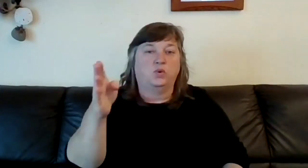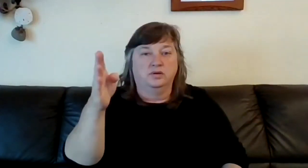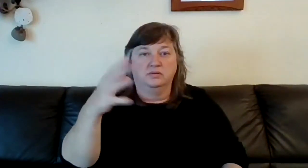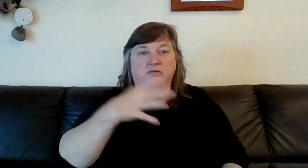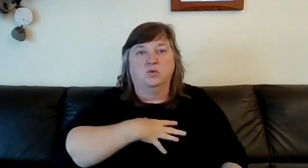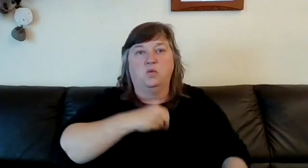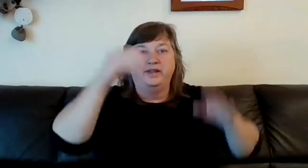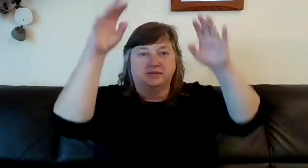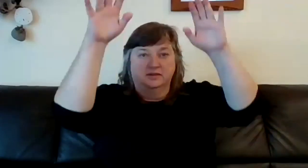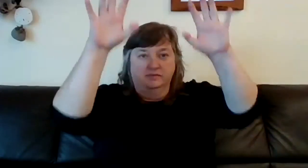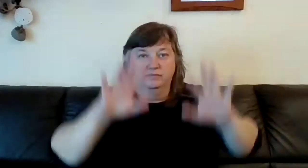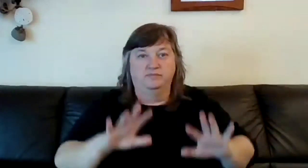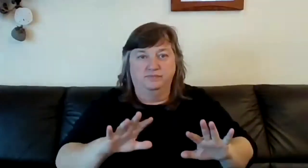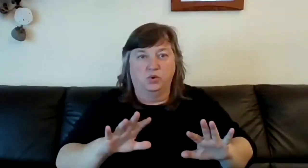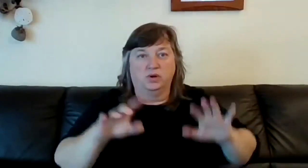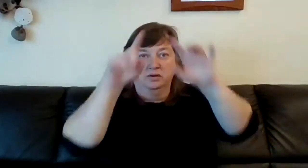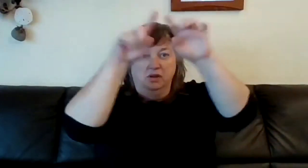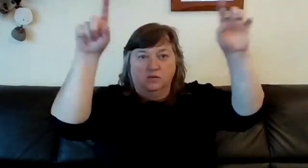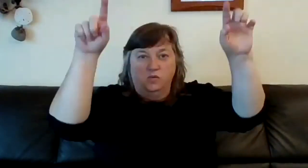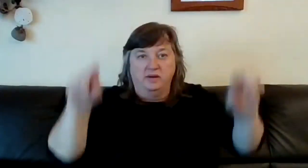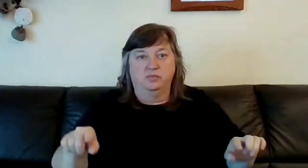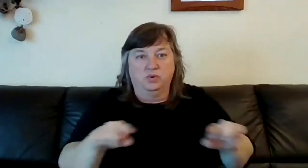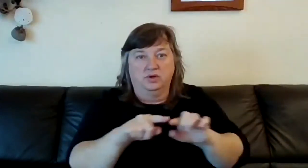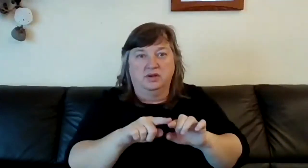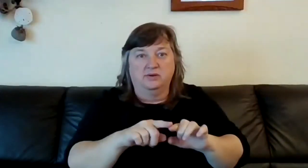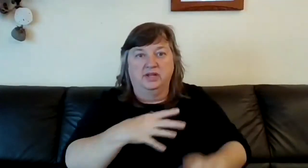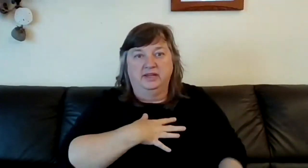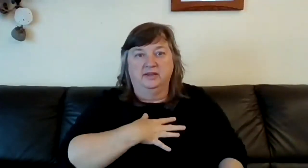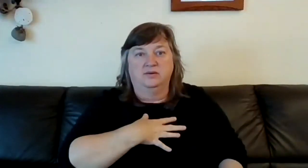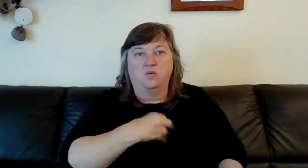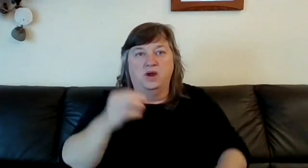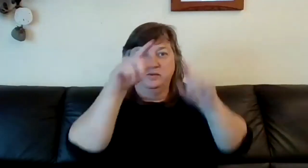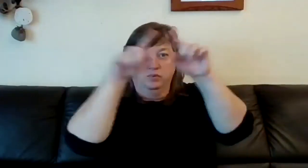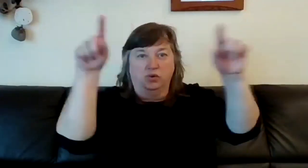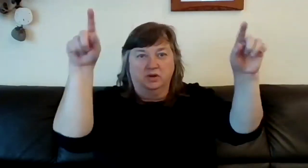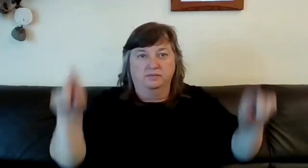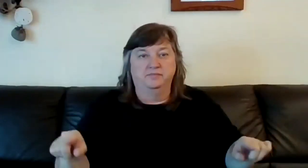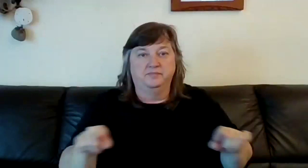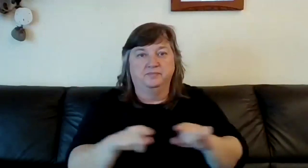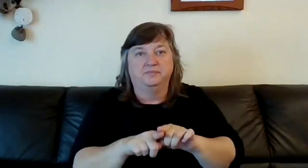board or white board, whiteboard, outlining it, whiteboard.